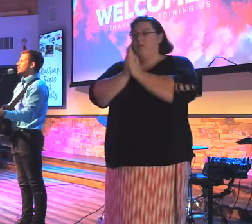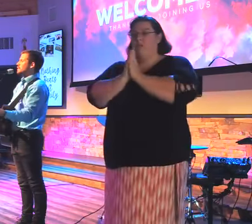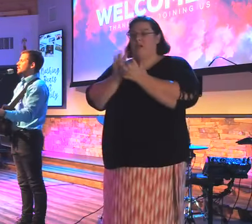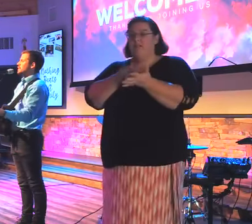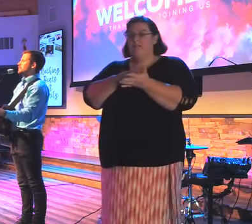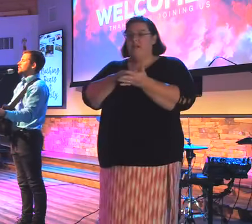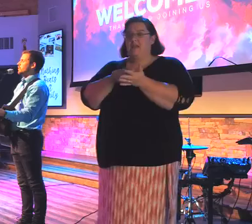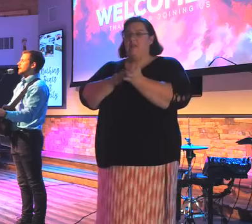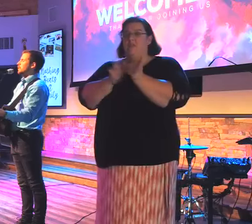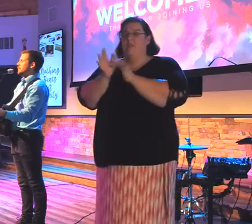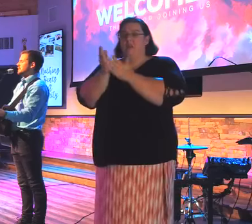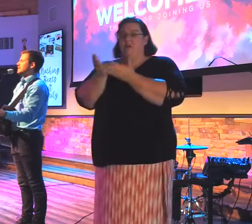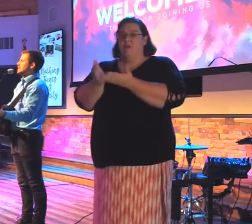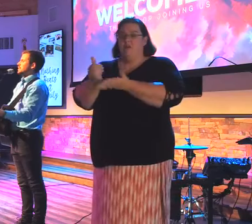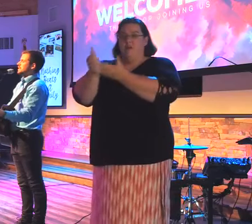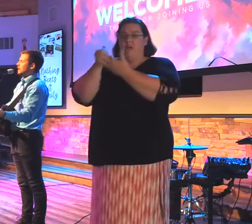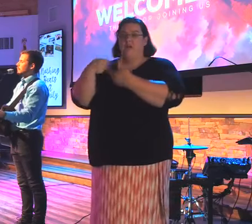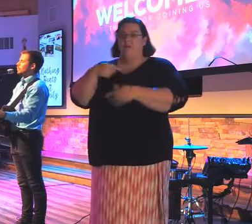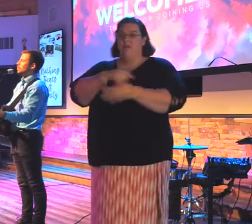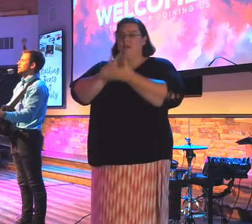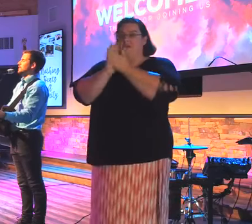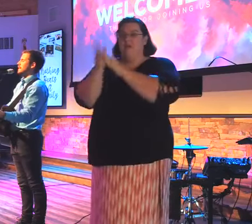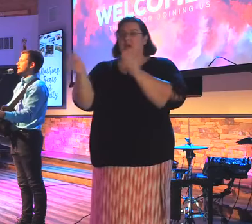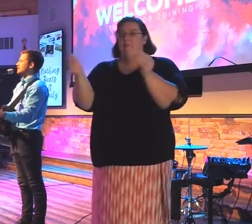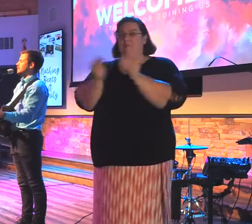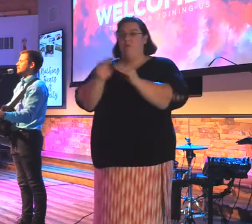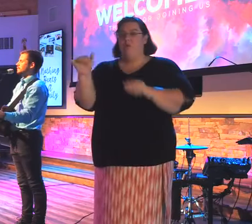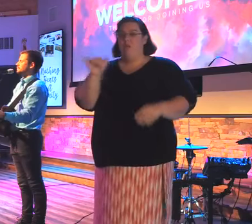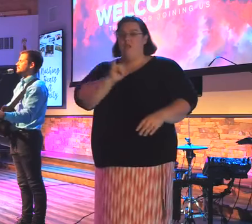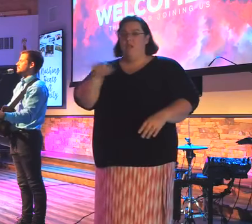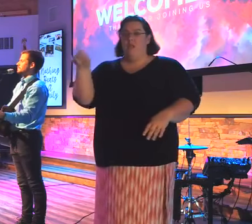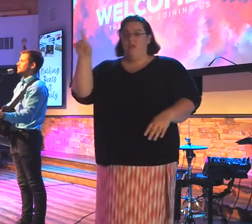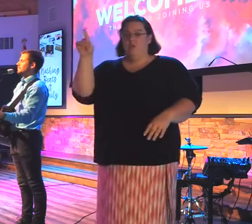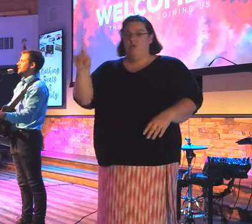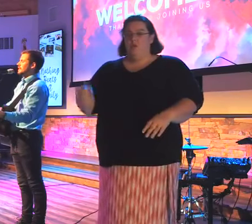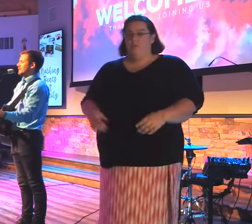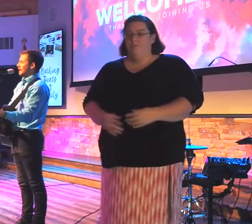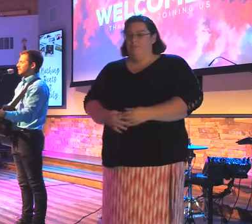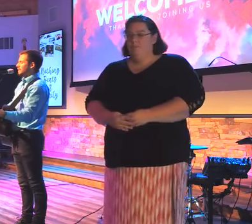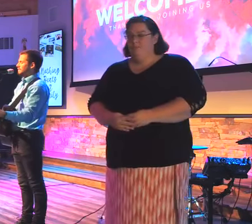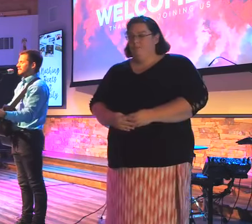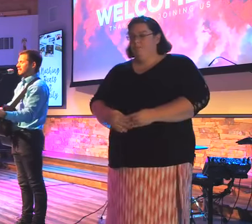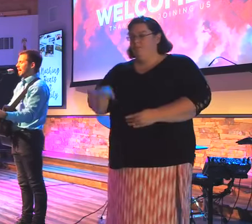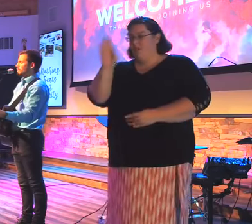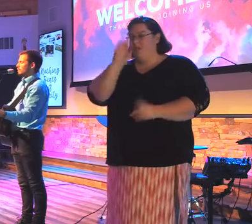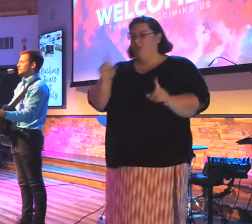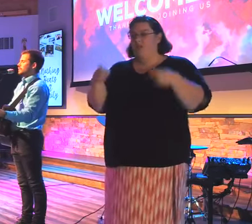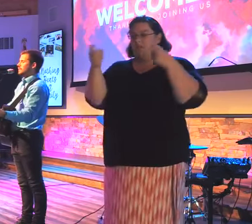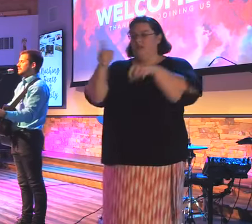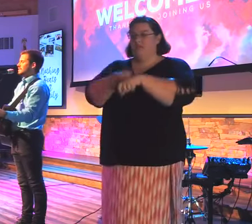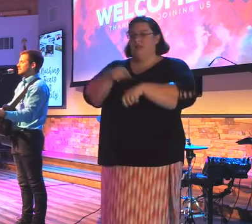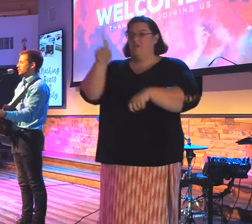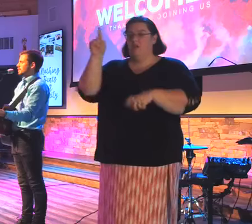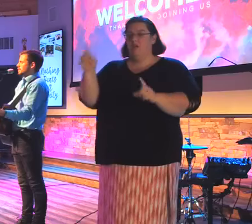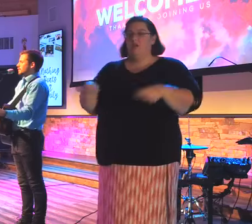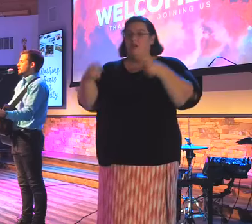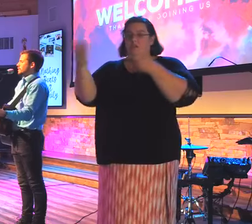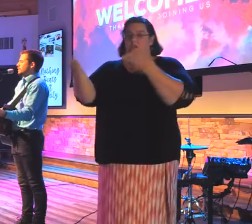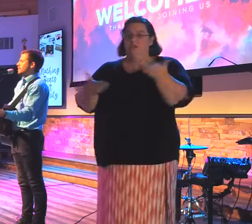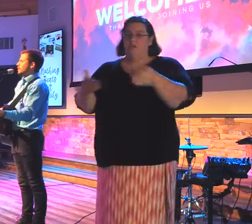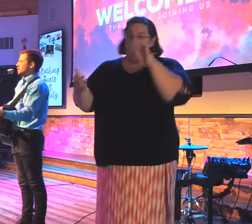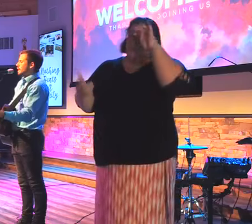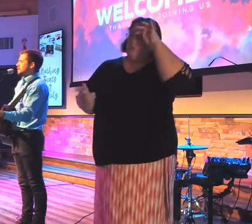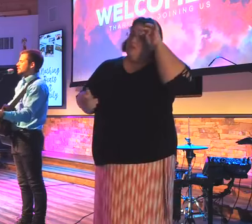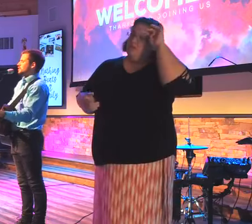word, everything we do, Lord, help us to become more like you. Yes. Yes. God, we give this time over to you. We give this service over to